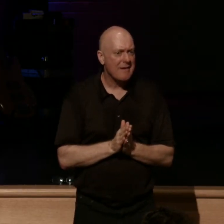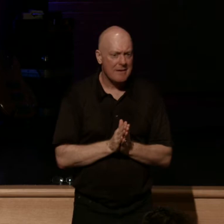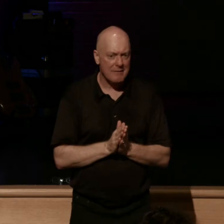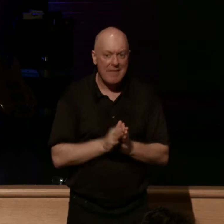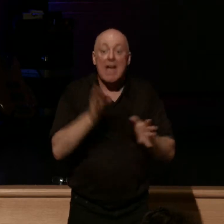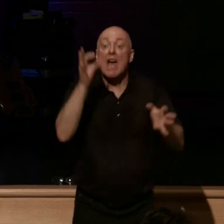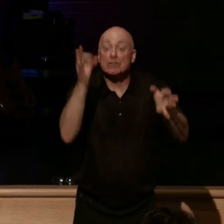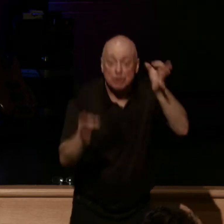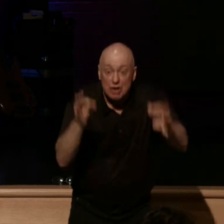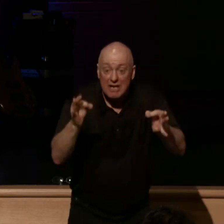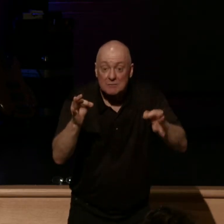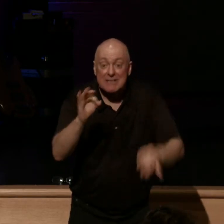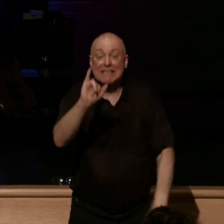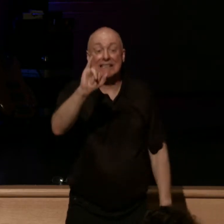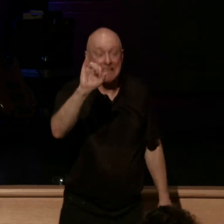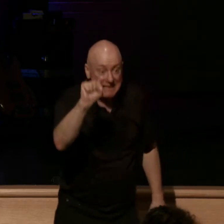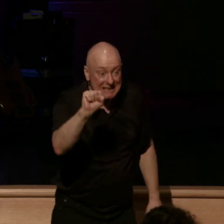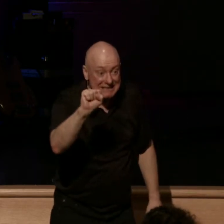Judgment is